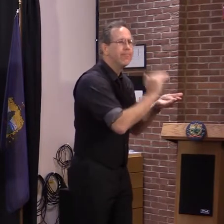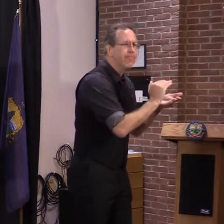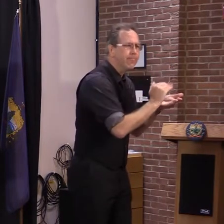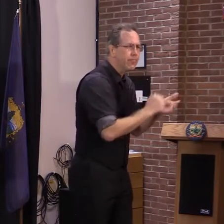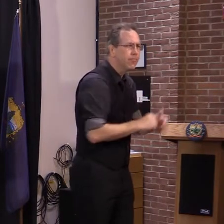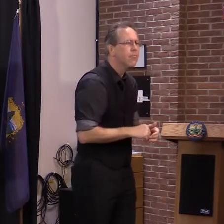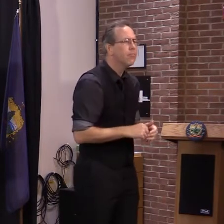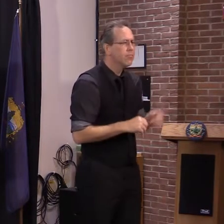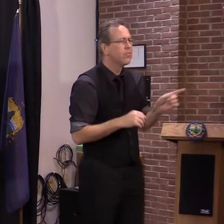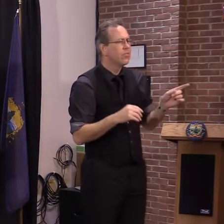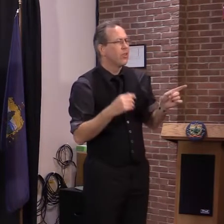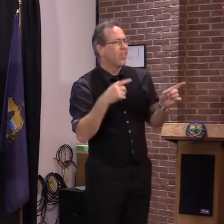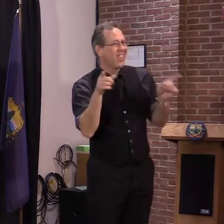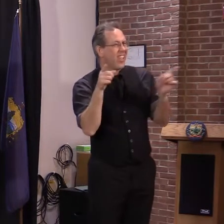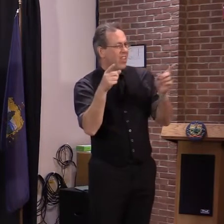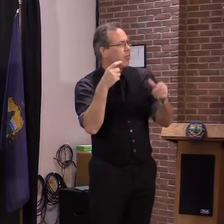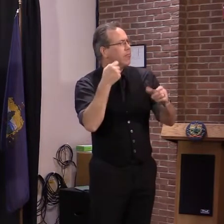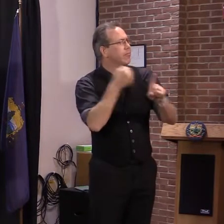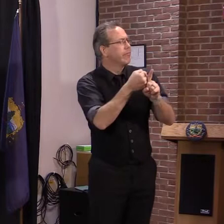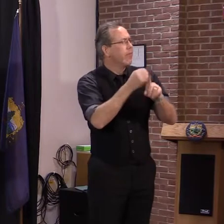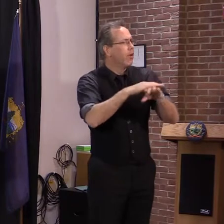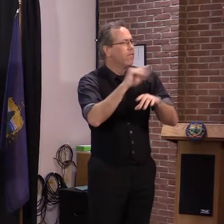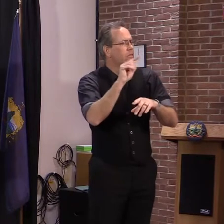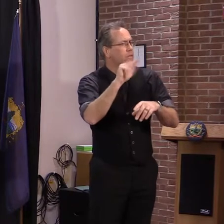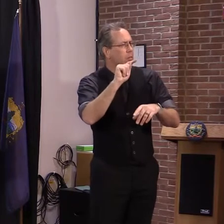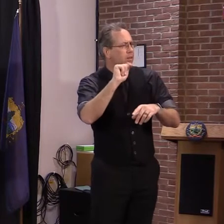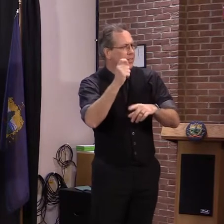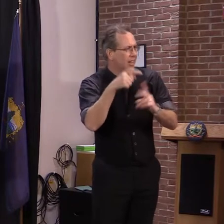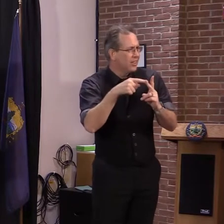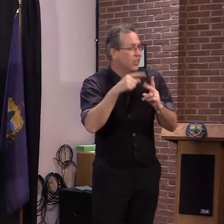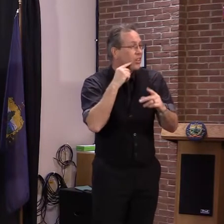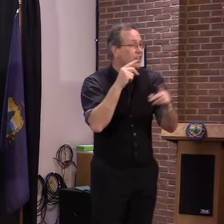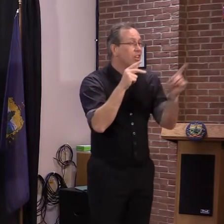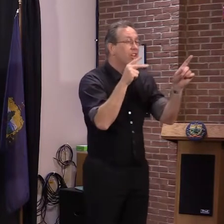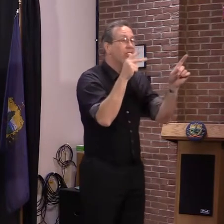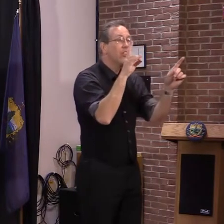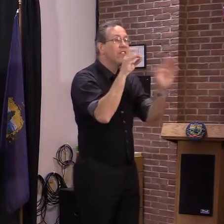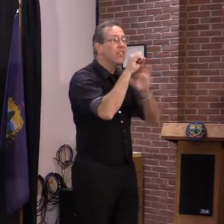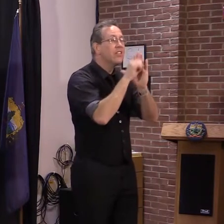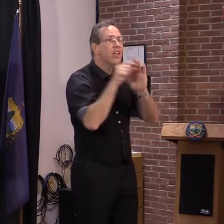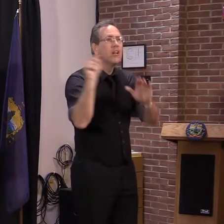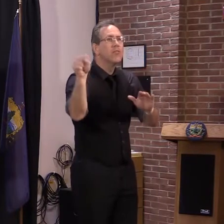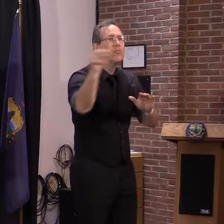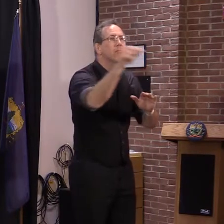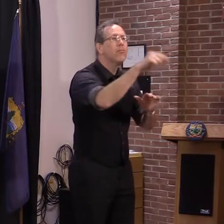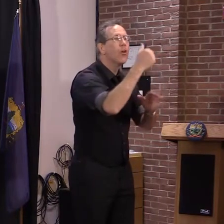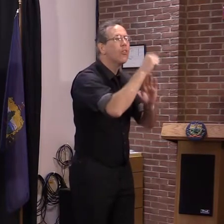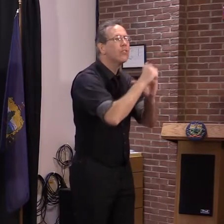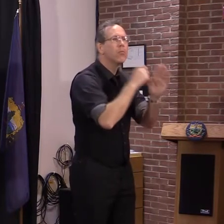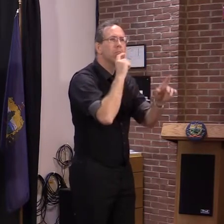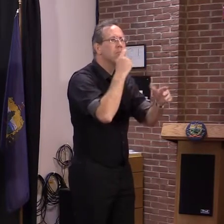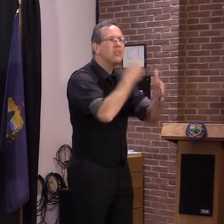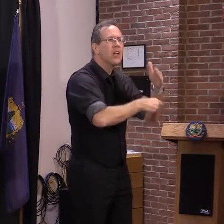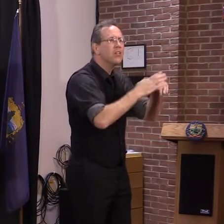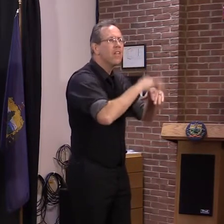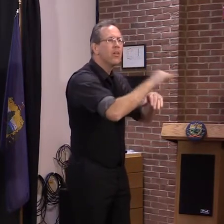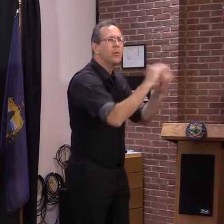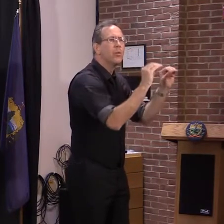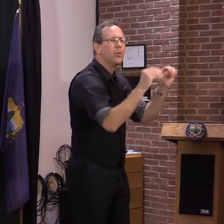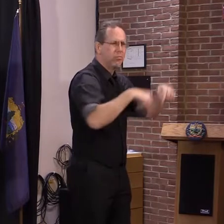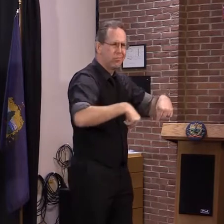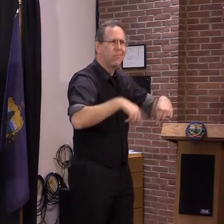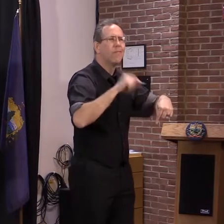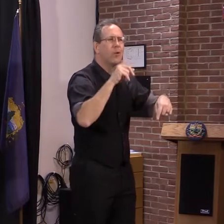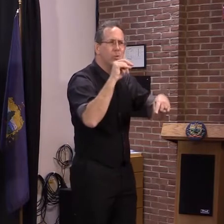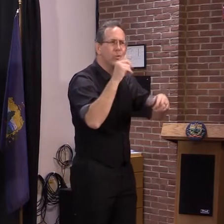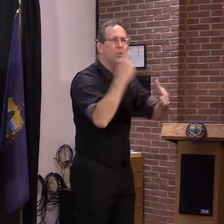But 37 states don't tax Social Security benefits at all through their state income taxes. That includes our neighbors of New York,